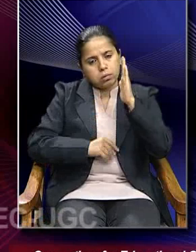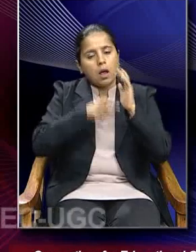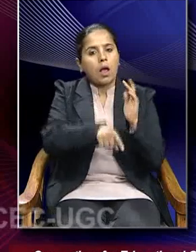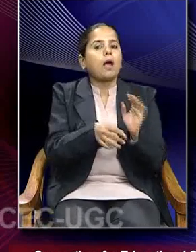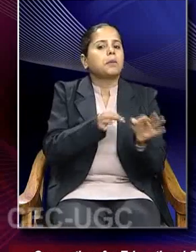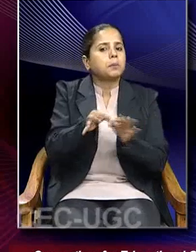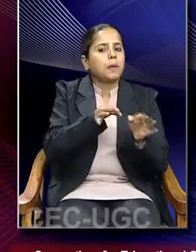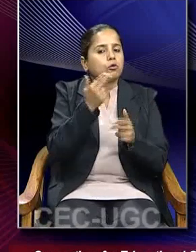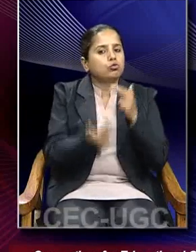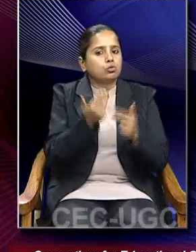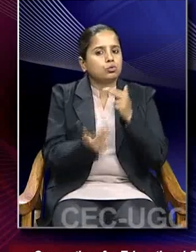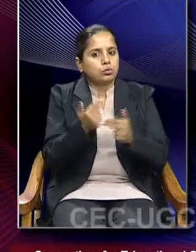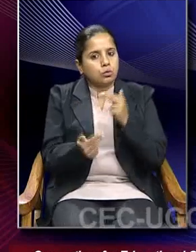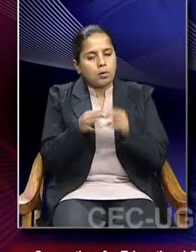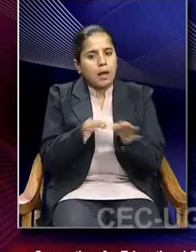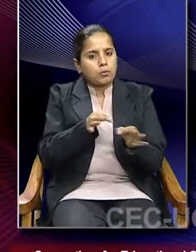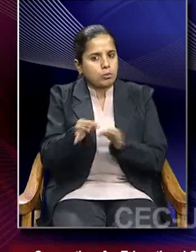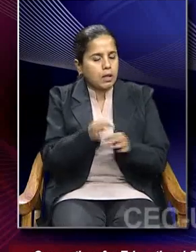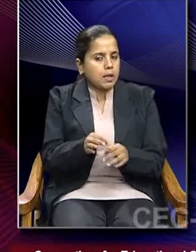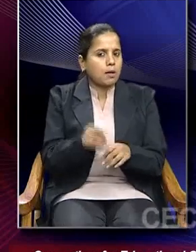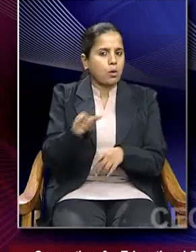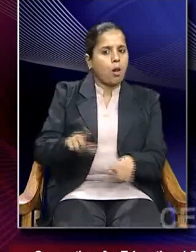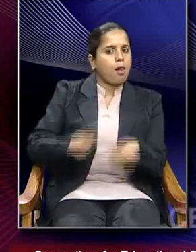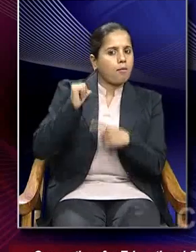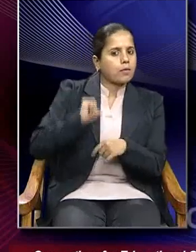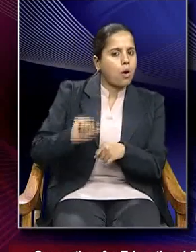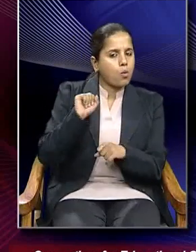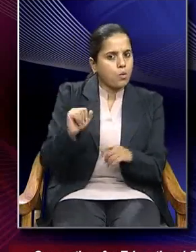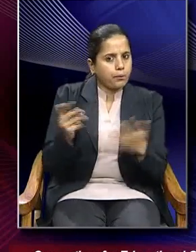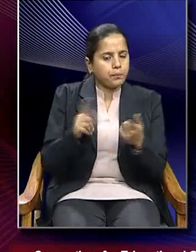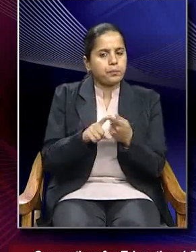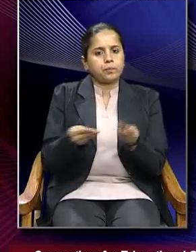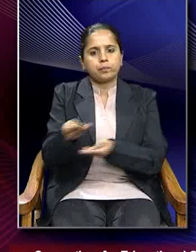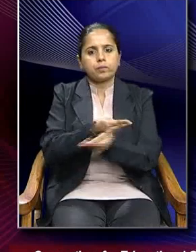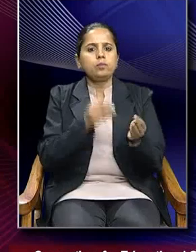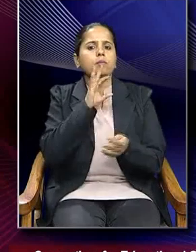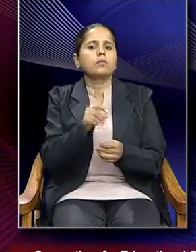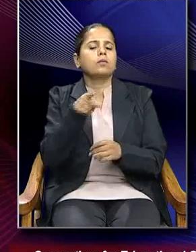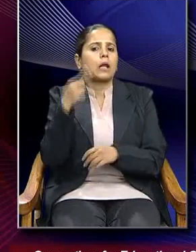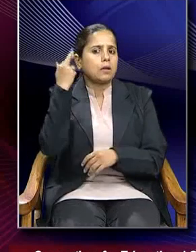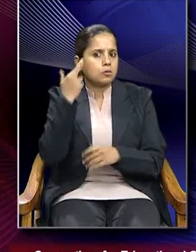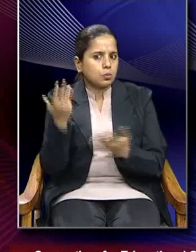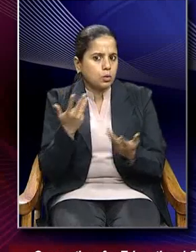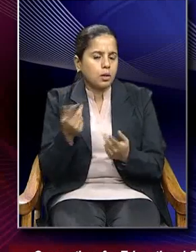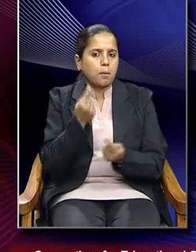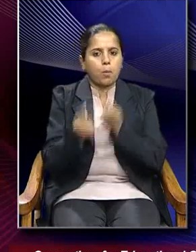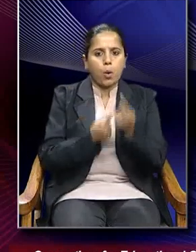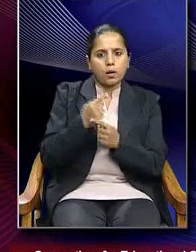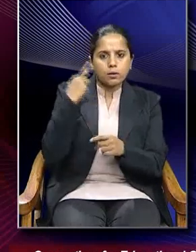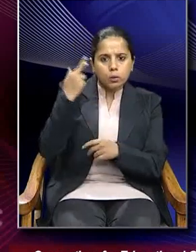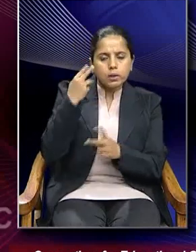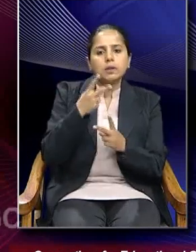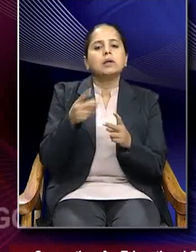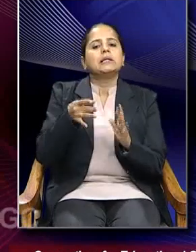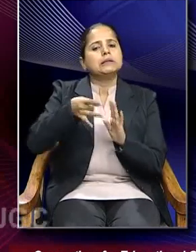narratives, on explaining the lifestyle, the economic factor, political factor in